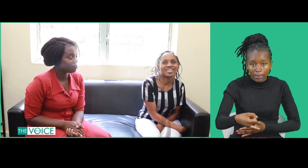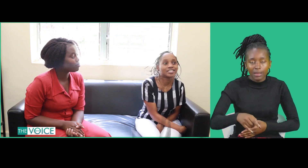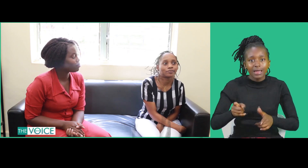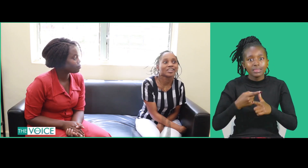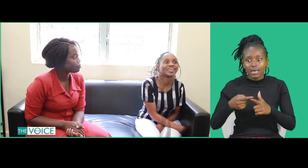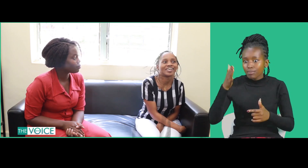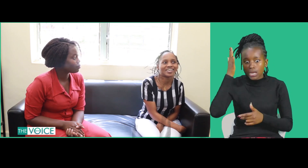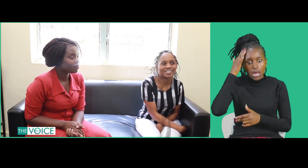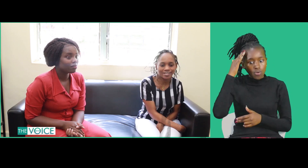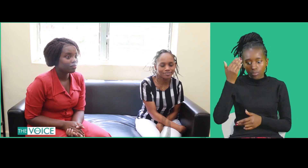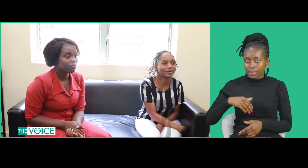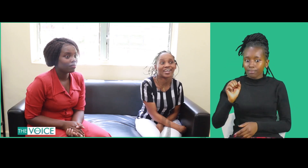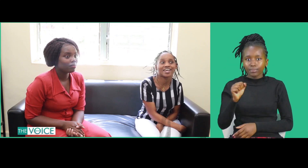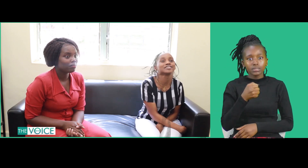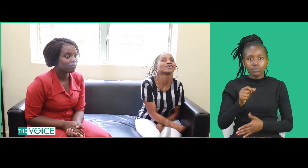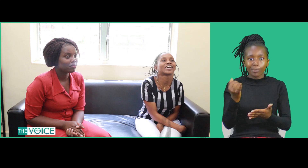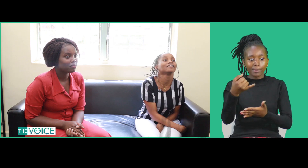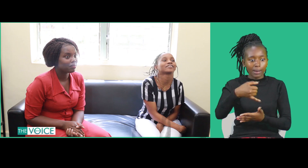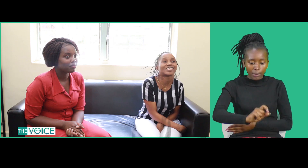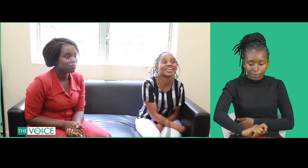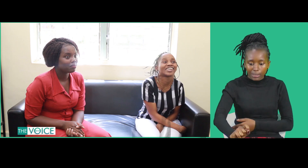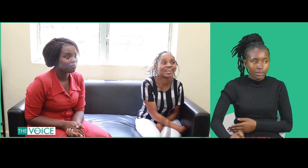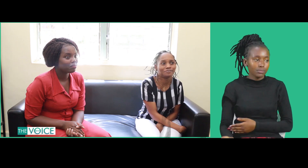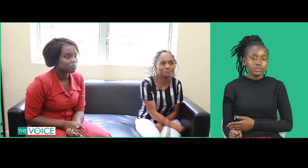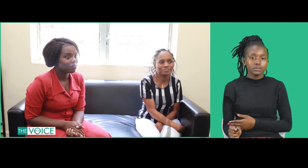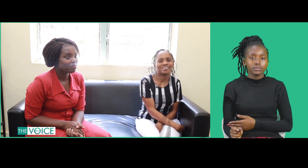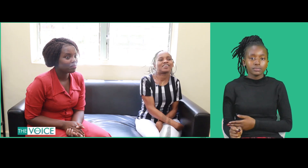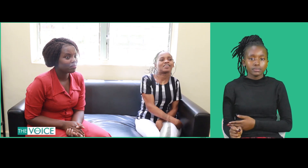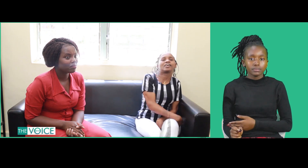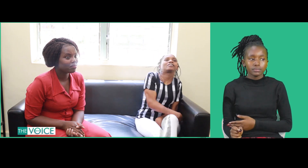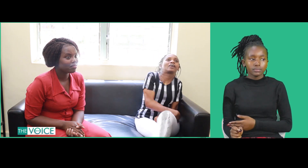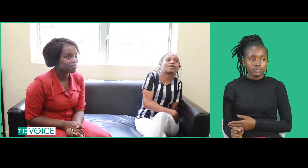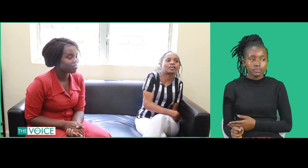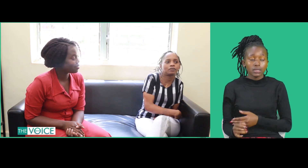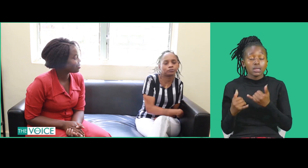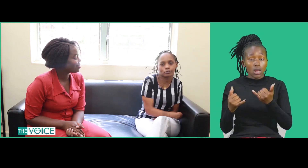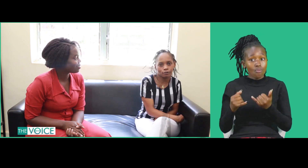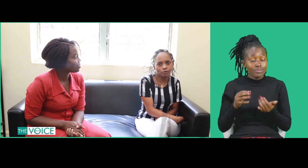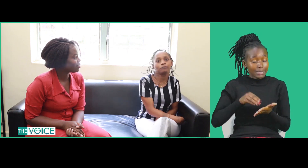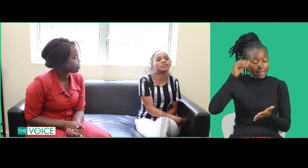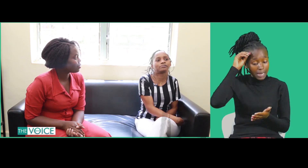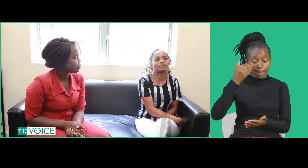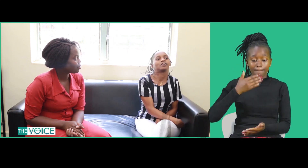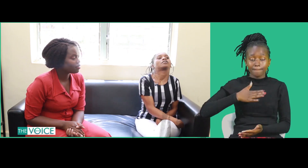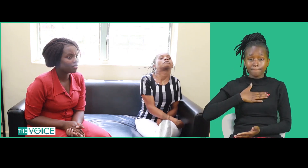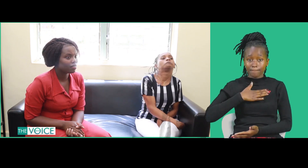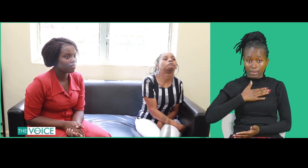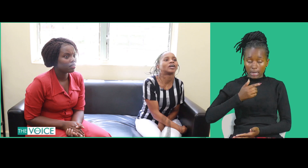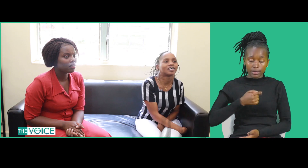So that is when I realized, yes, so I can't do like them. Then I came to know, oh, I'm